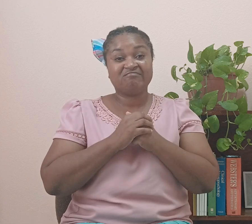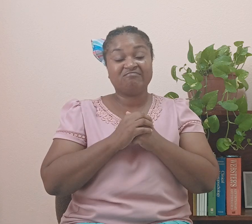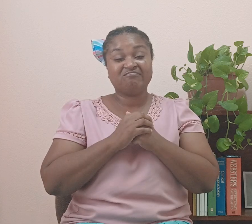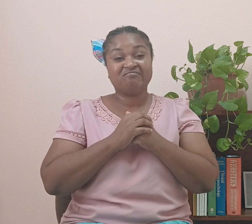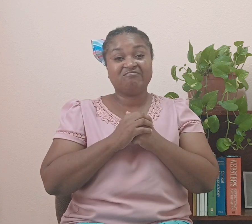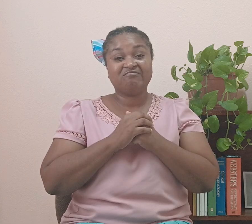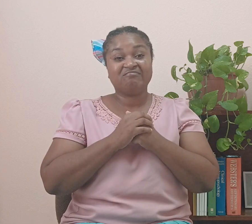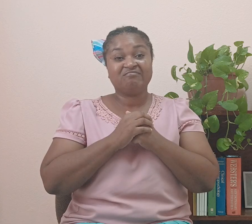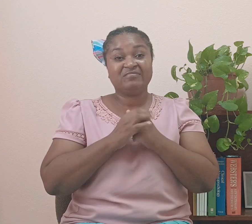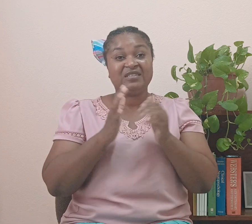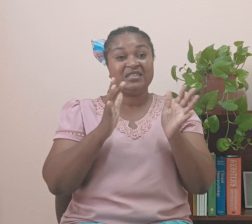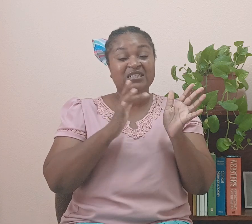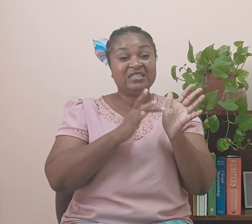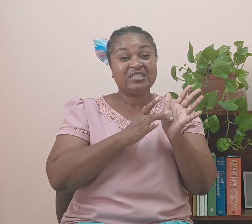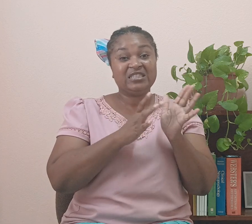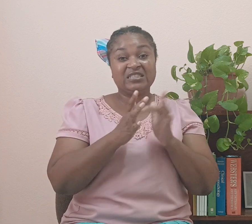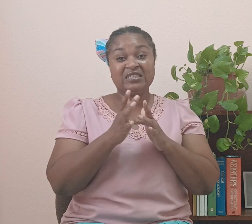Jesus is my rock.